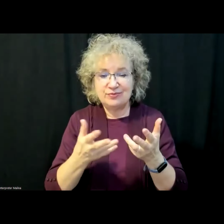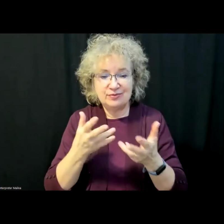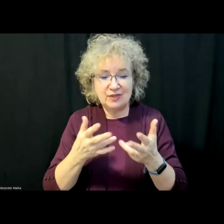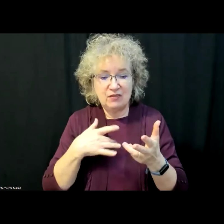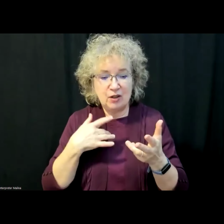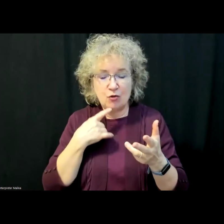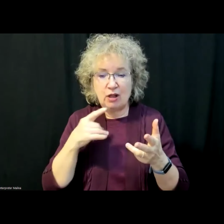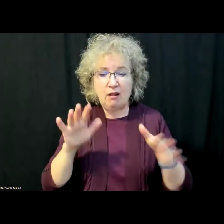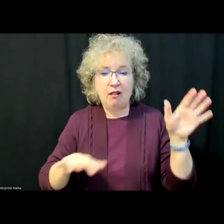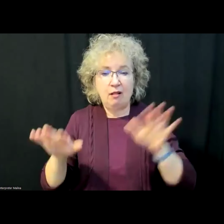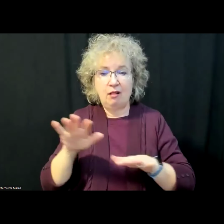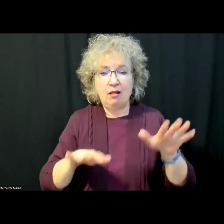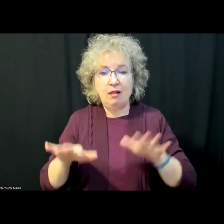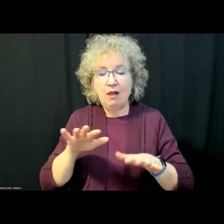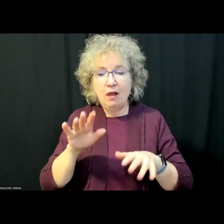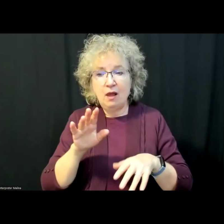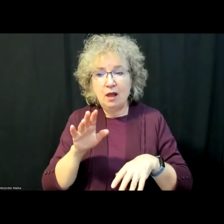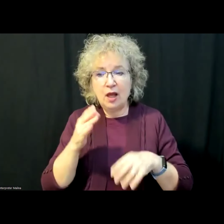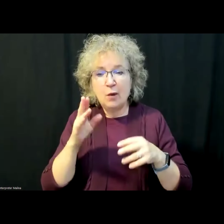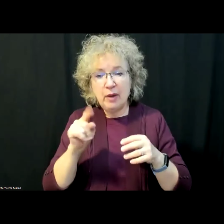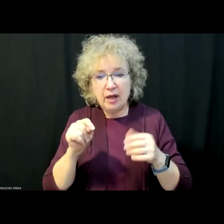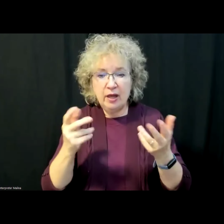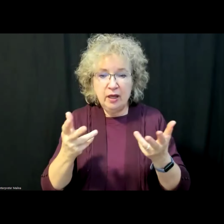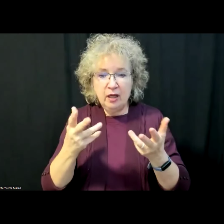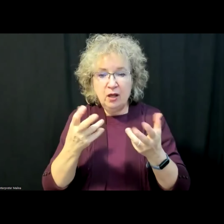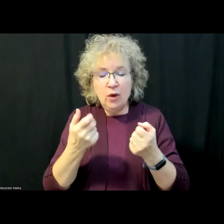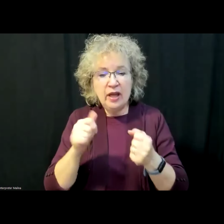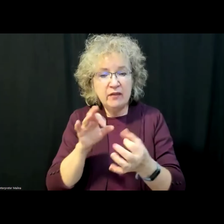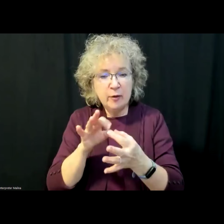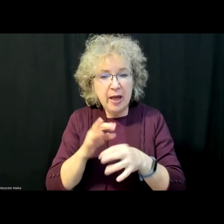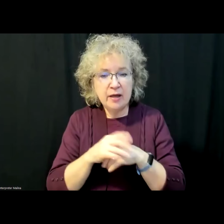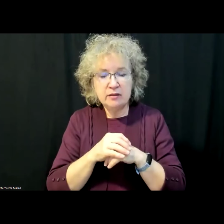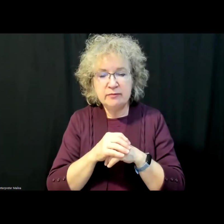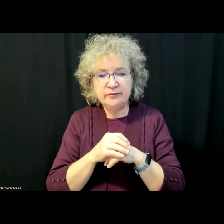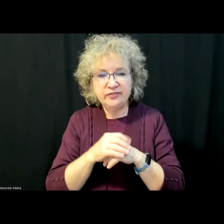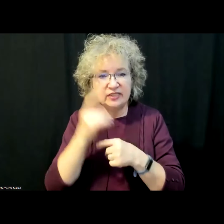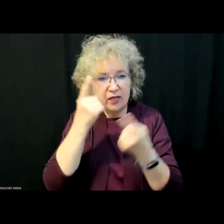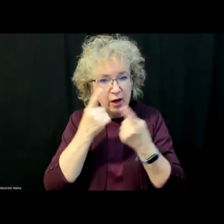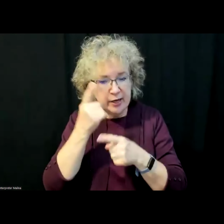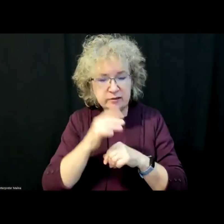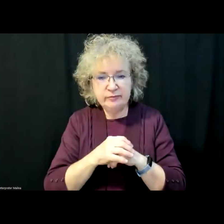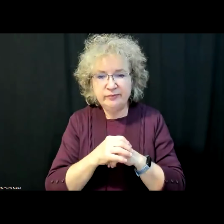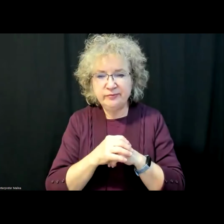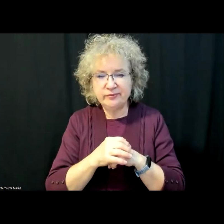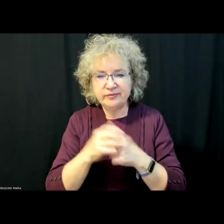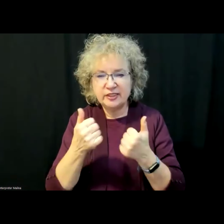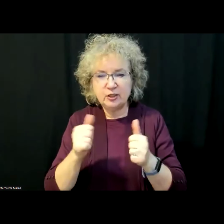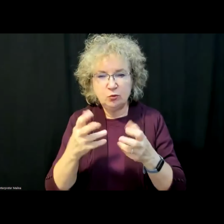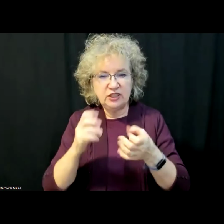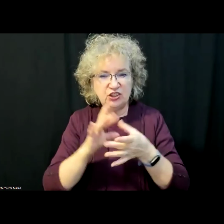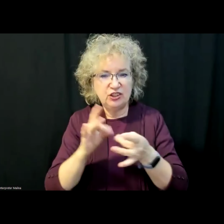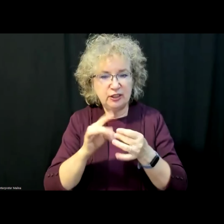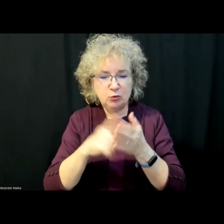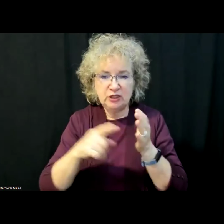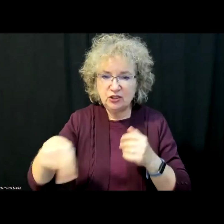up in the air, but I'm happy to, to hear any feedback or thoughts or if anybody wants to share anything that they're feeling. I know it's,